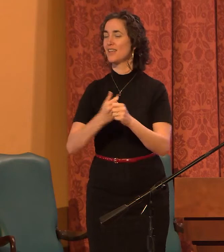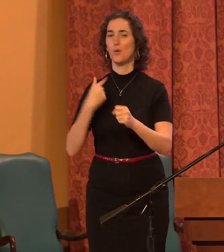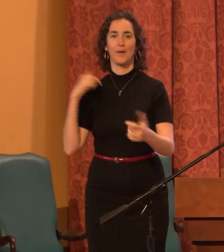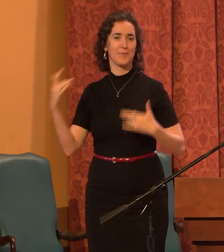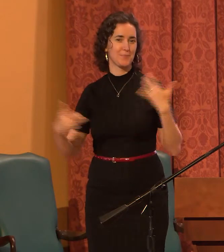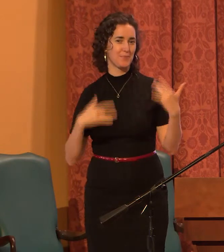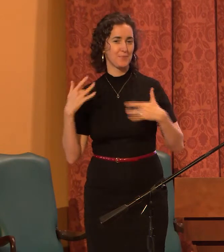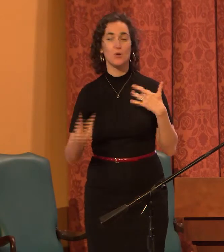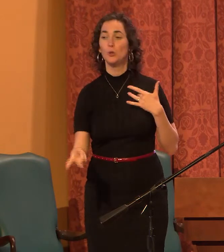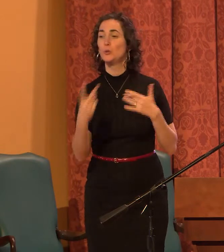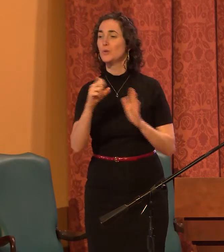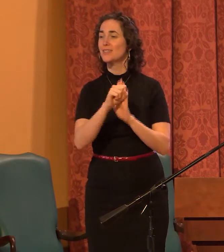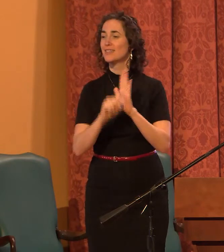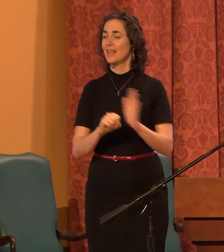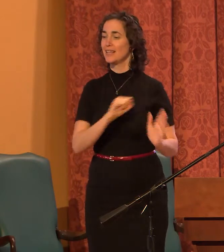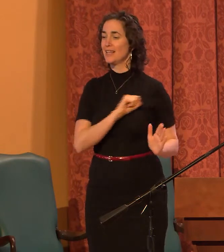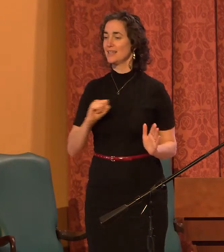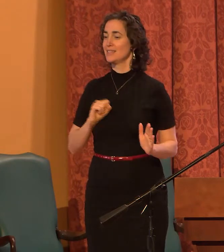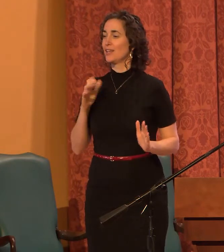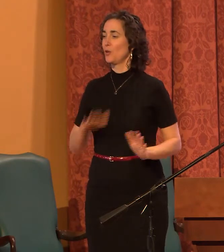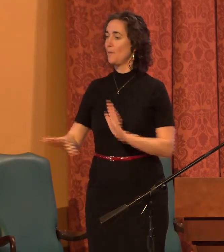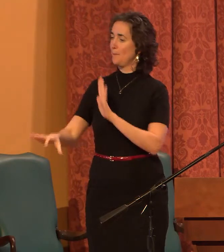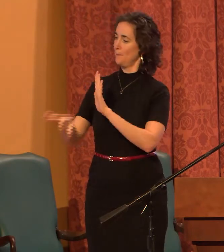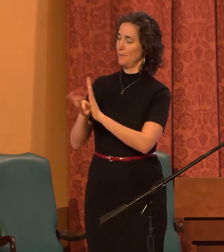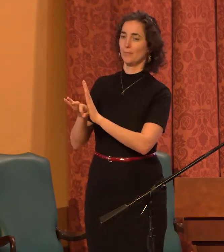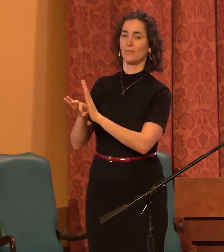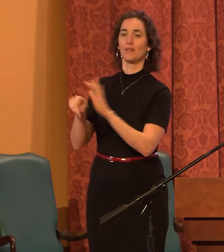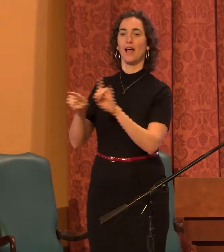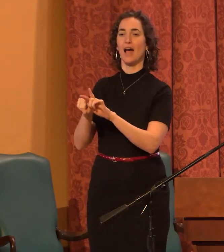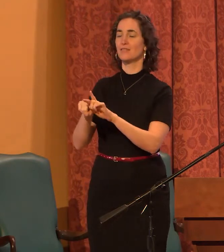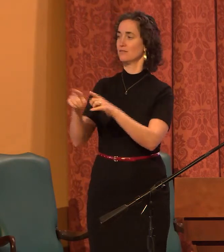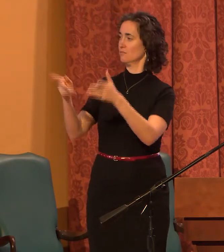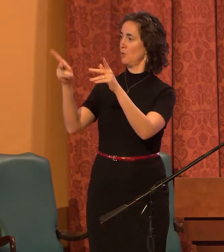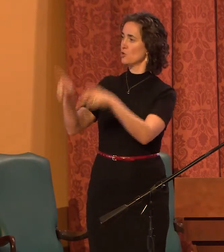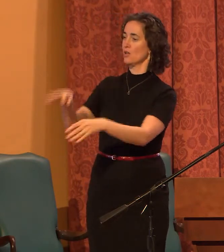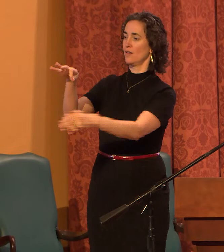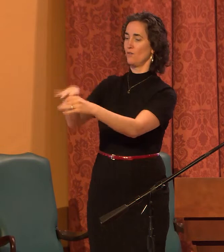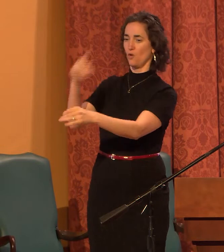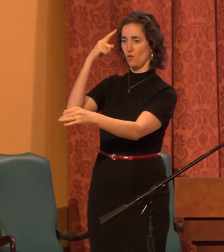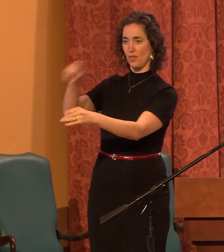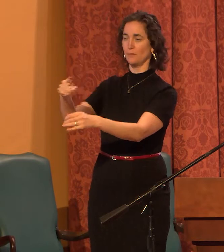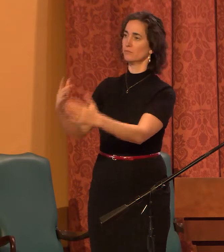2 state senators selected as elected official of the year.